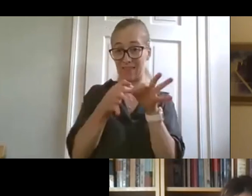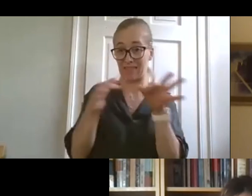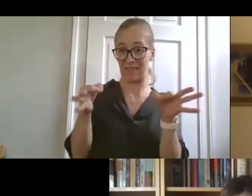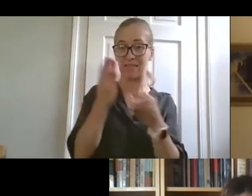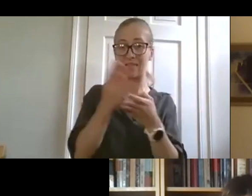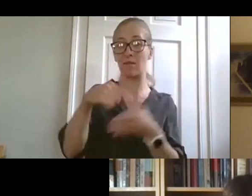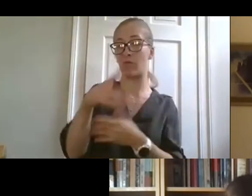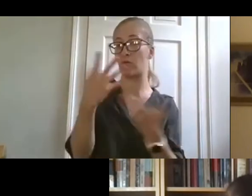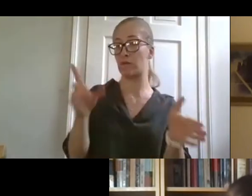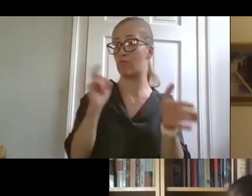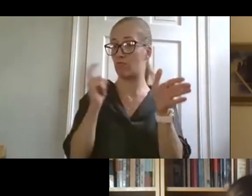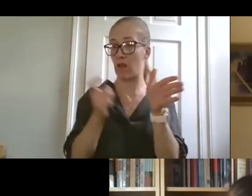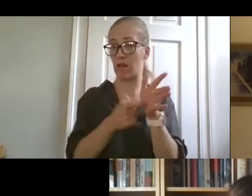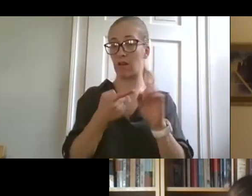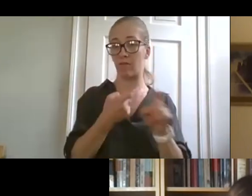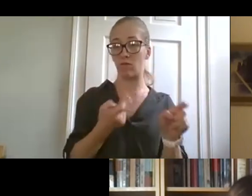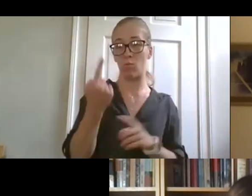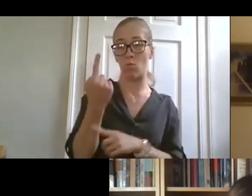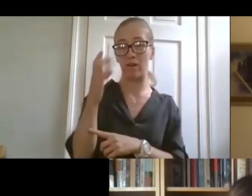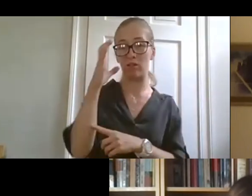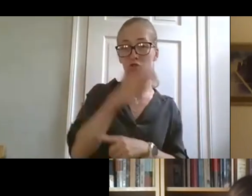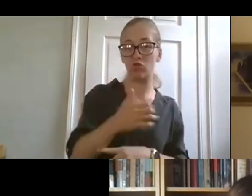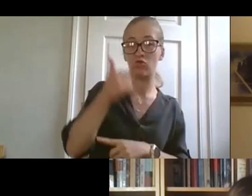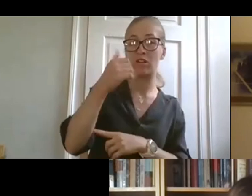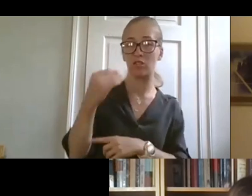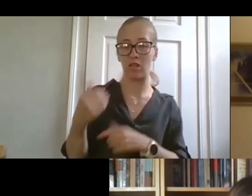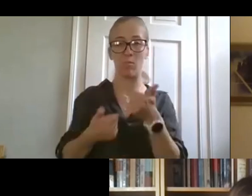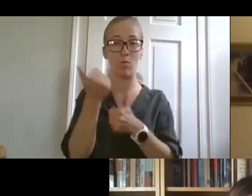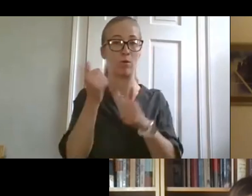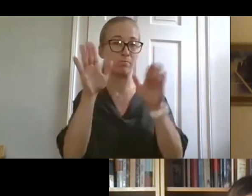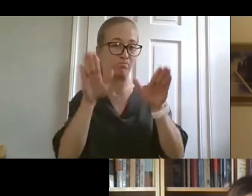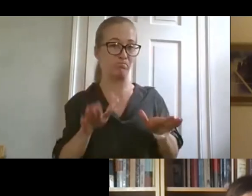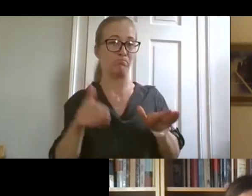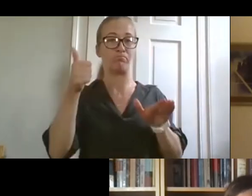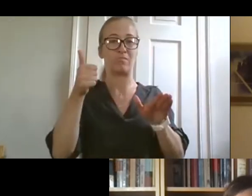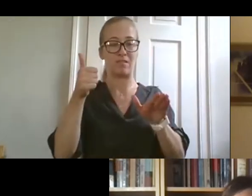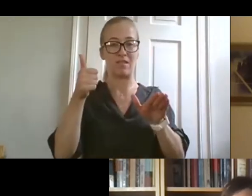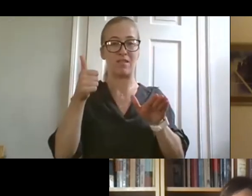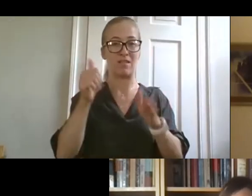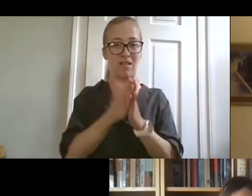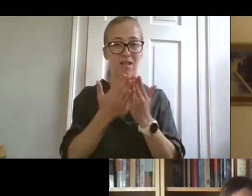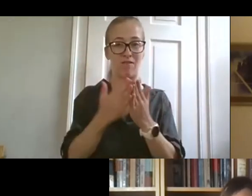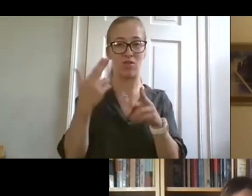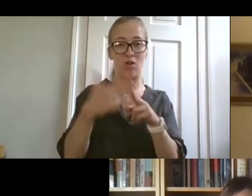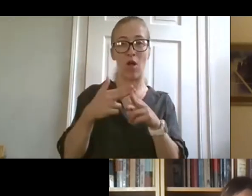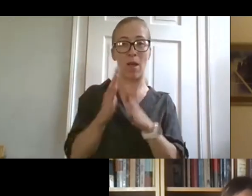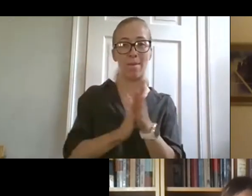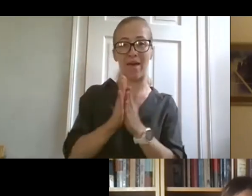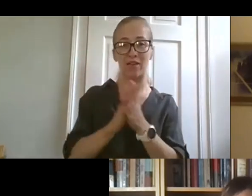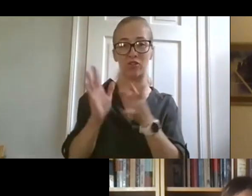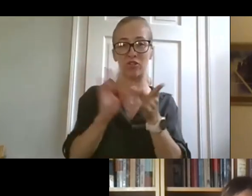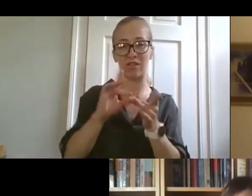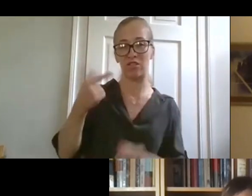might recognize them, from one of the strangest and most wonderful novels of the 20th century, a book called The Passion According to